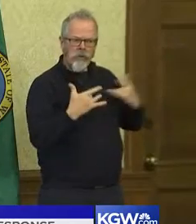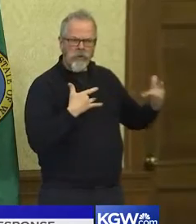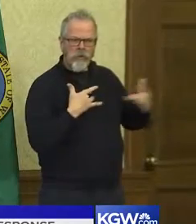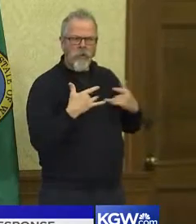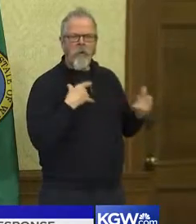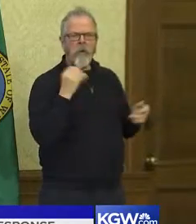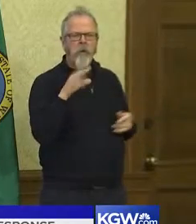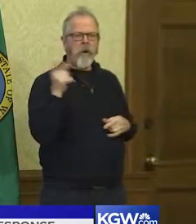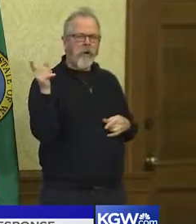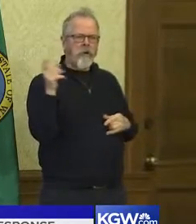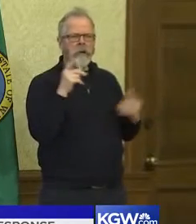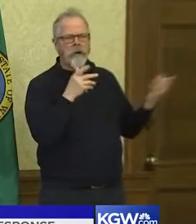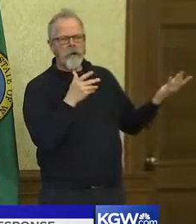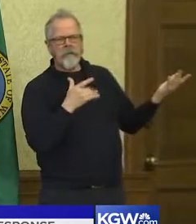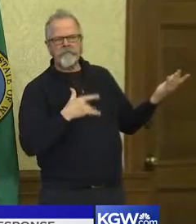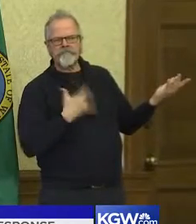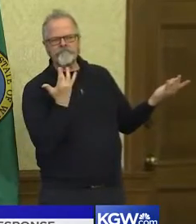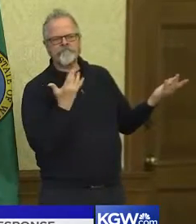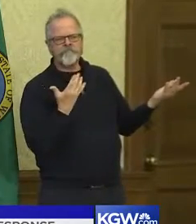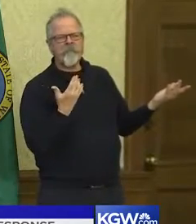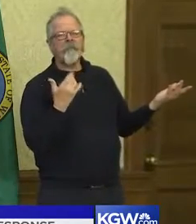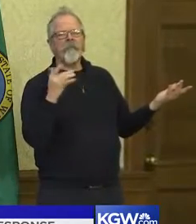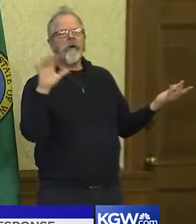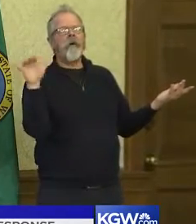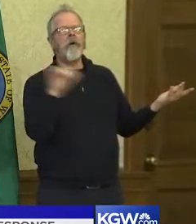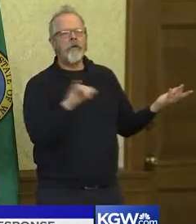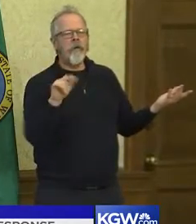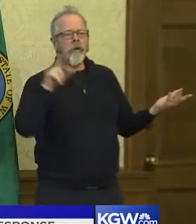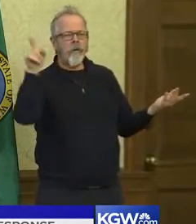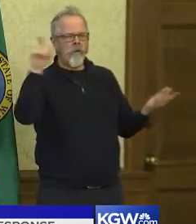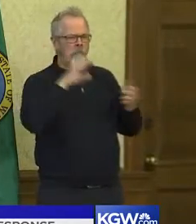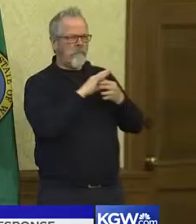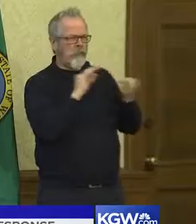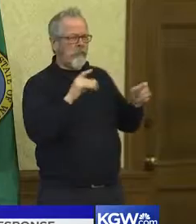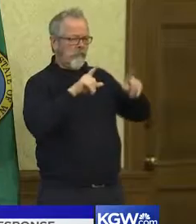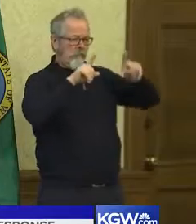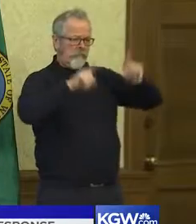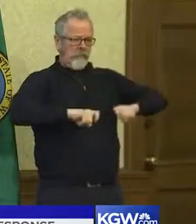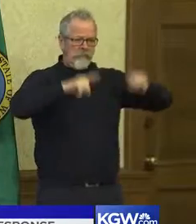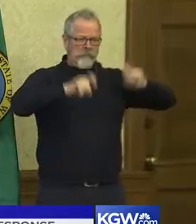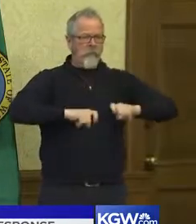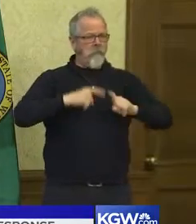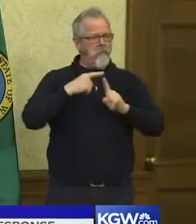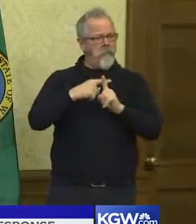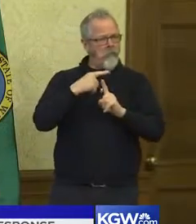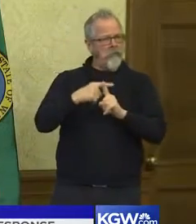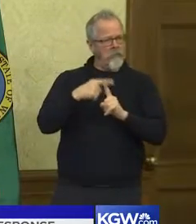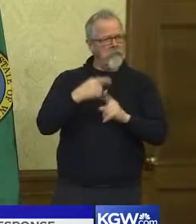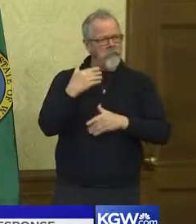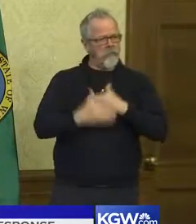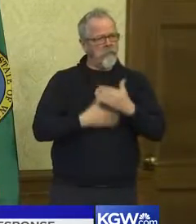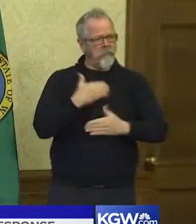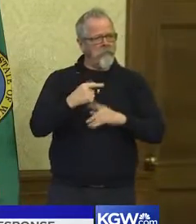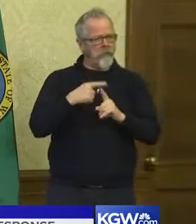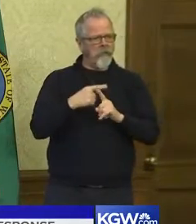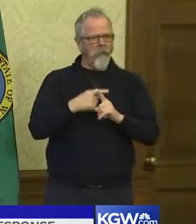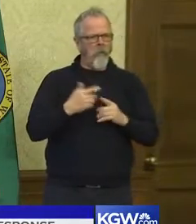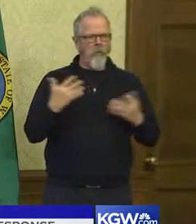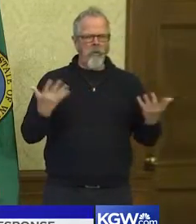tests, whether you give us a line on when you might see some supplies, and if you have a goal number of tests that we would do by a certain